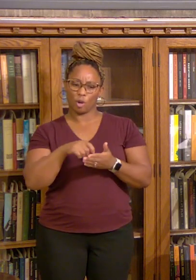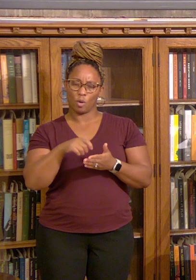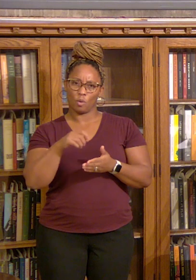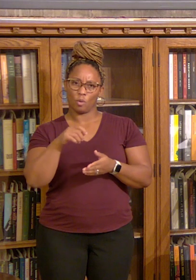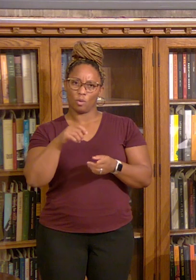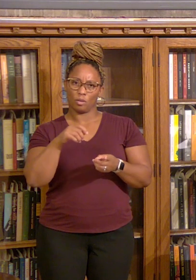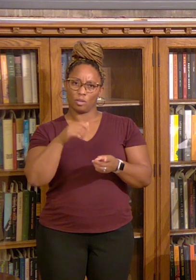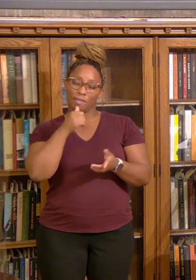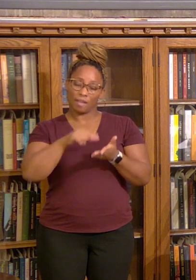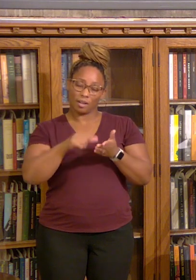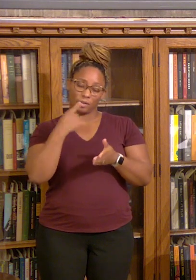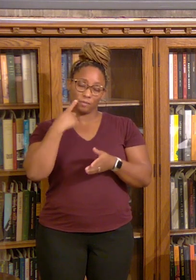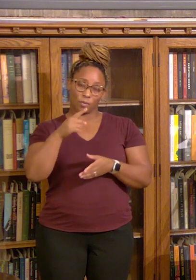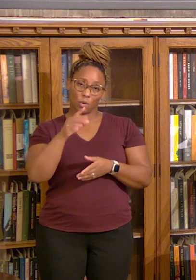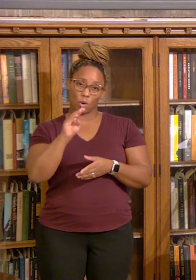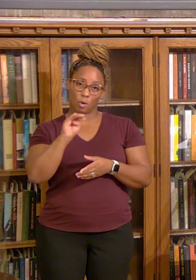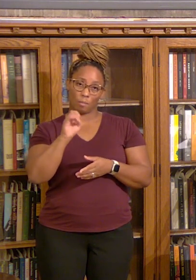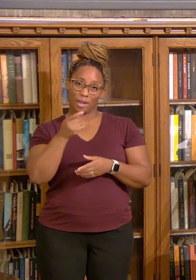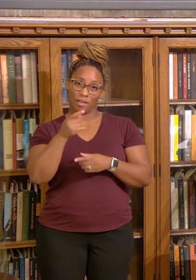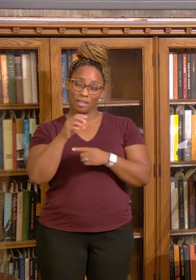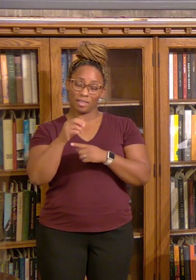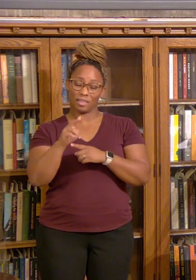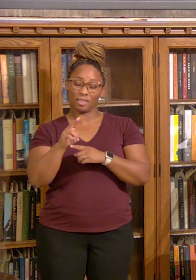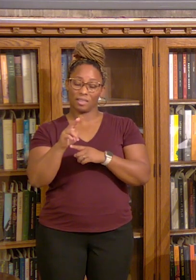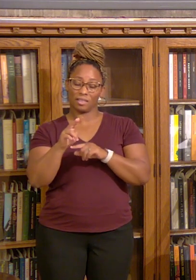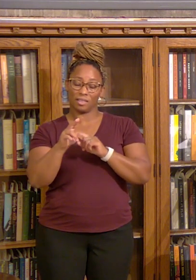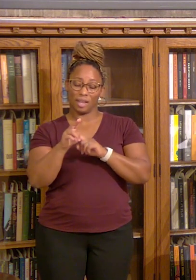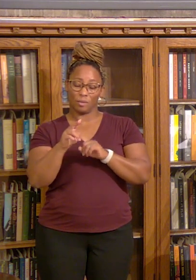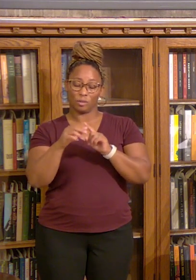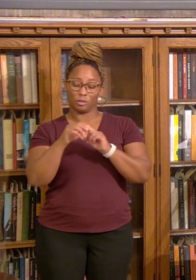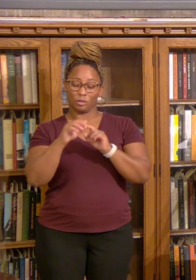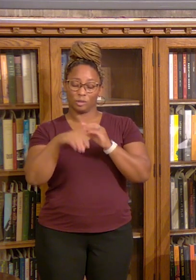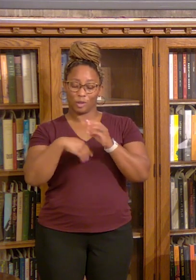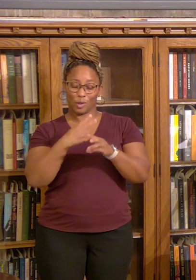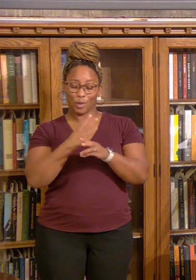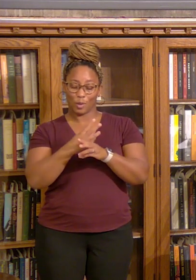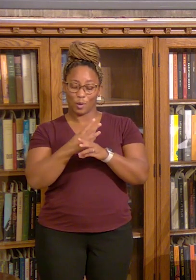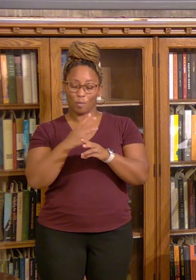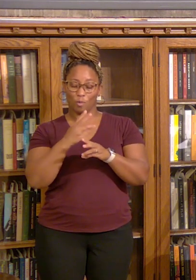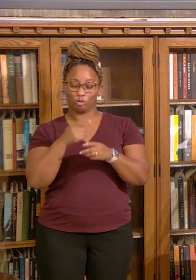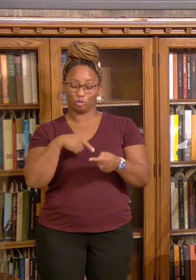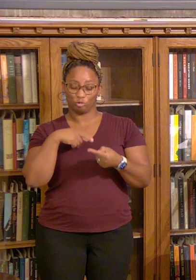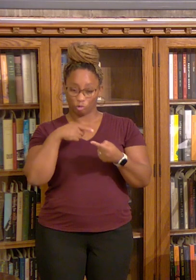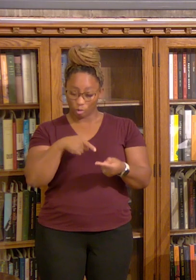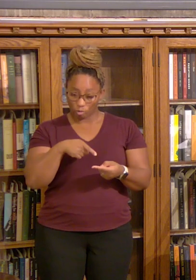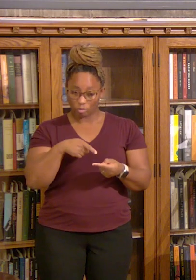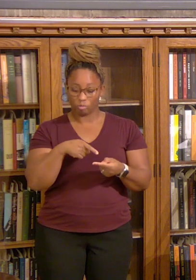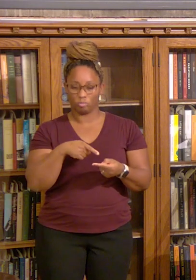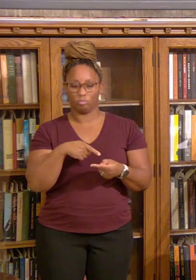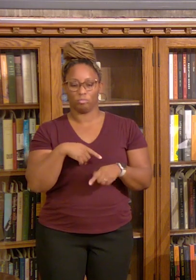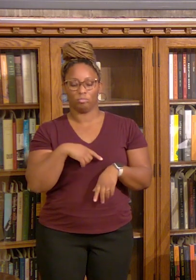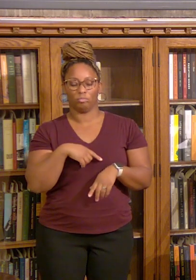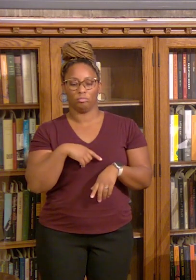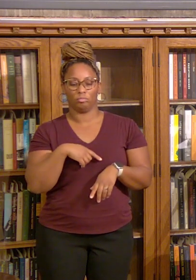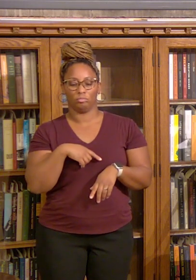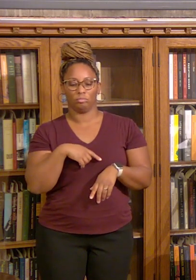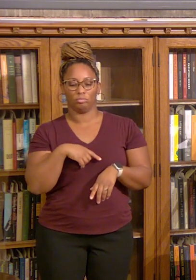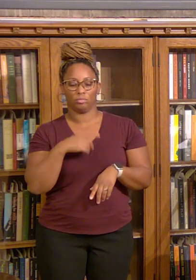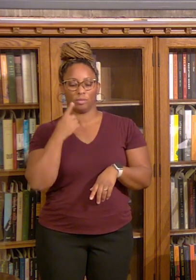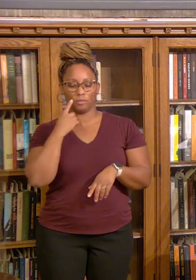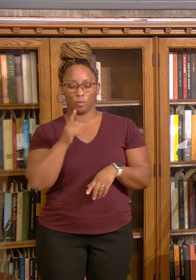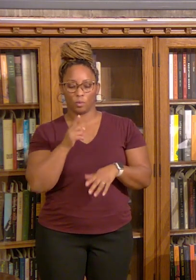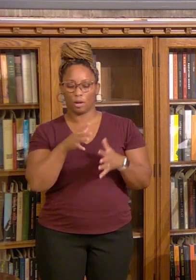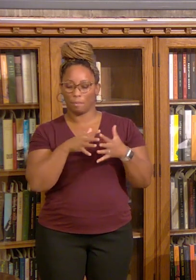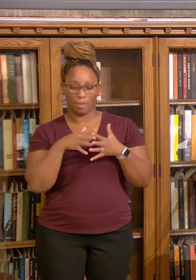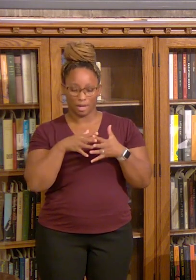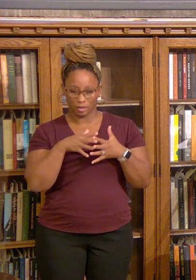comes across in this letter then this was a global struggle to explain and educate to counter Cold War era Tendencies for Americans